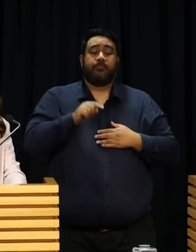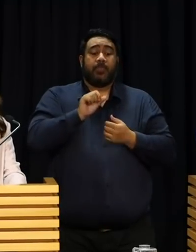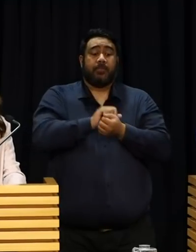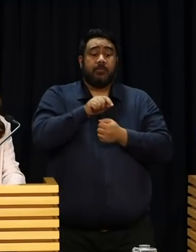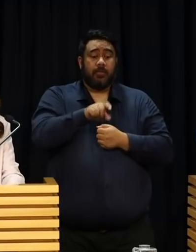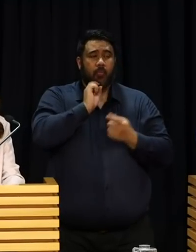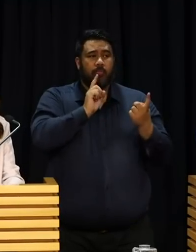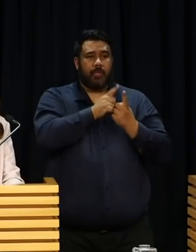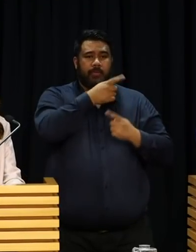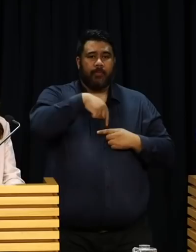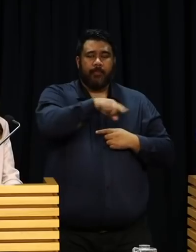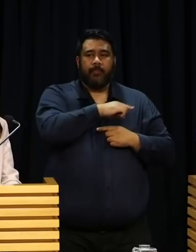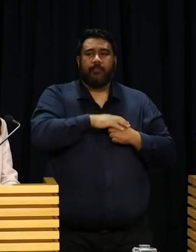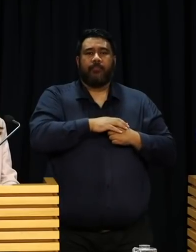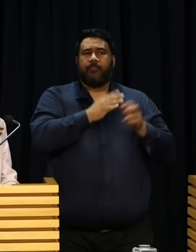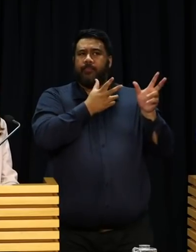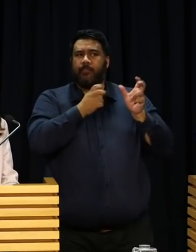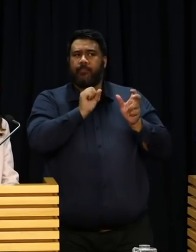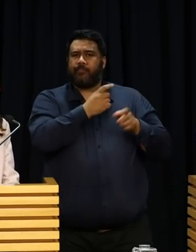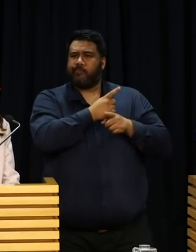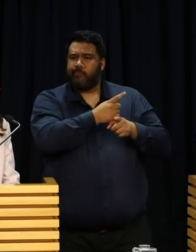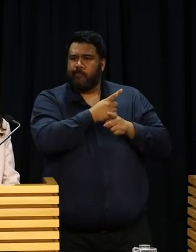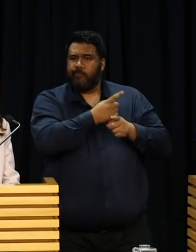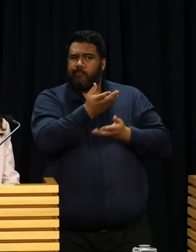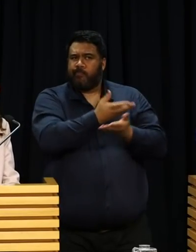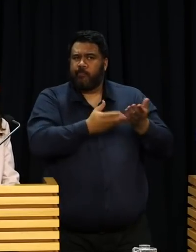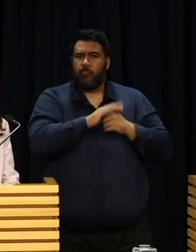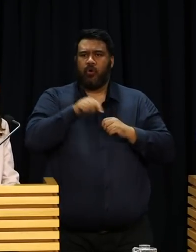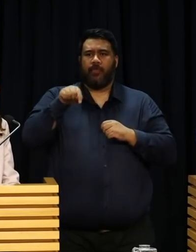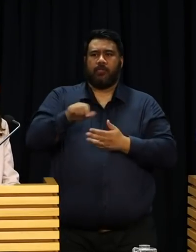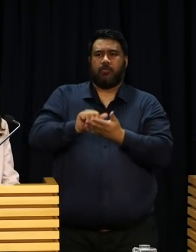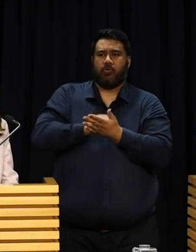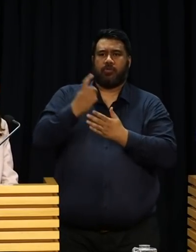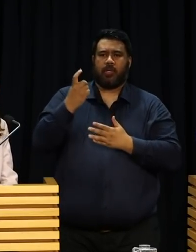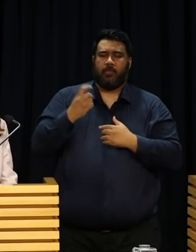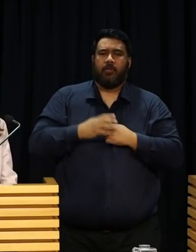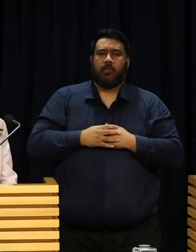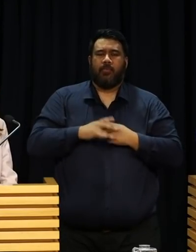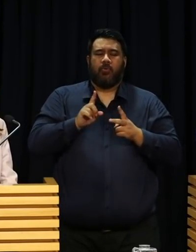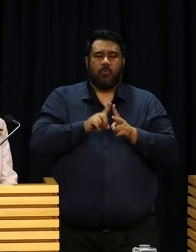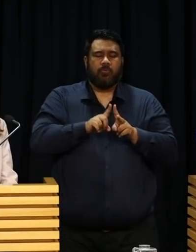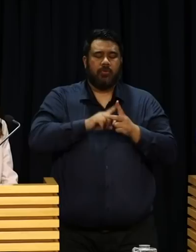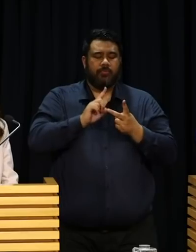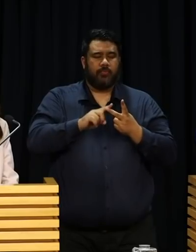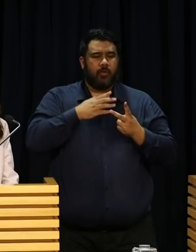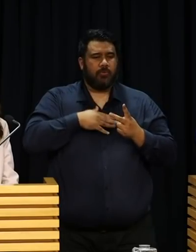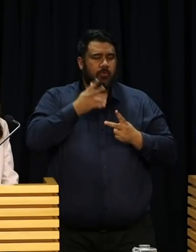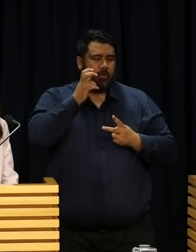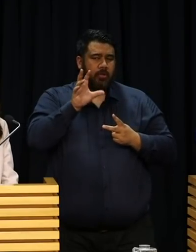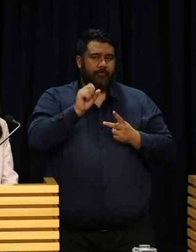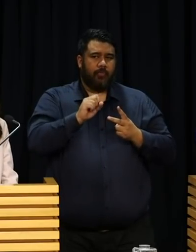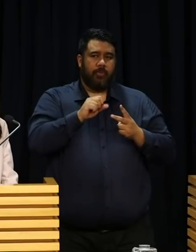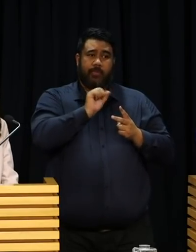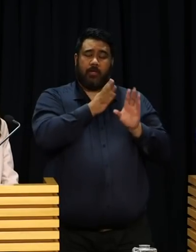listen to the discussion in Talanoa about this. But I'm also keen to hear from some of the, they've got a youth